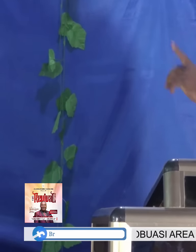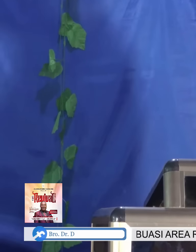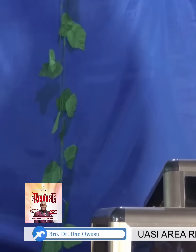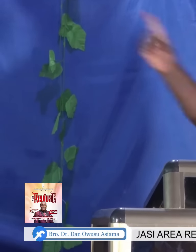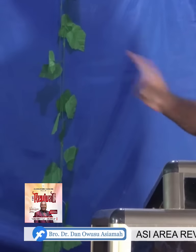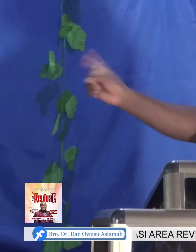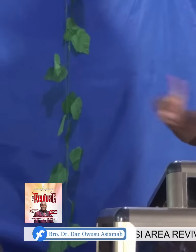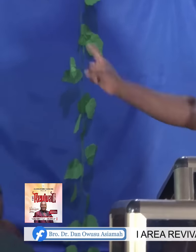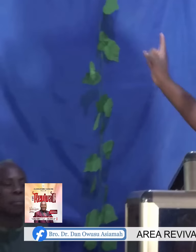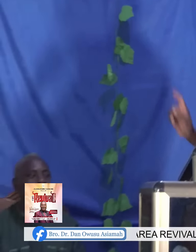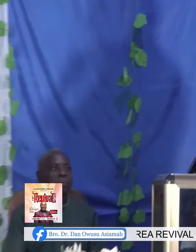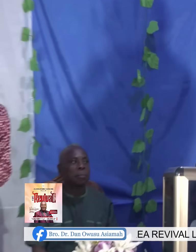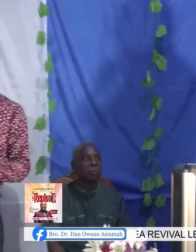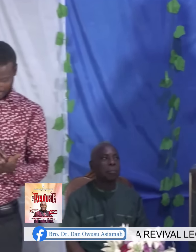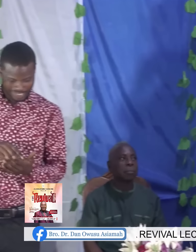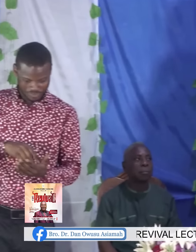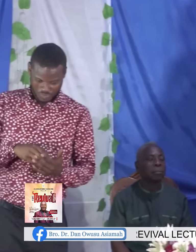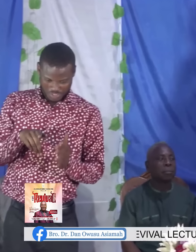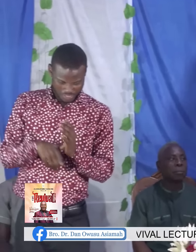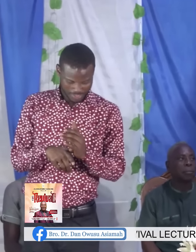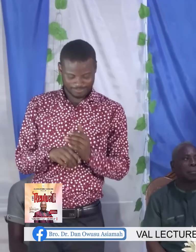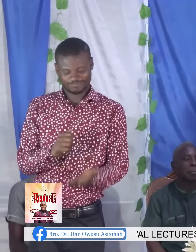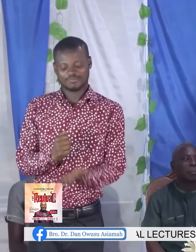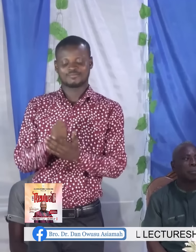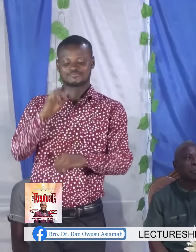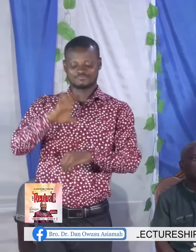a tsa no obuo ba kumpo di ho e de ma wo mo